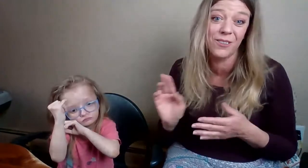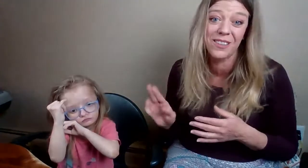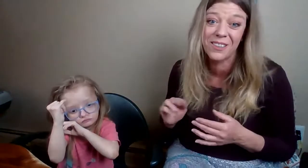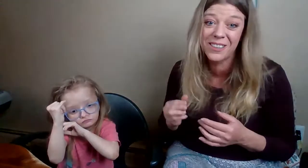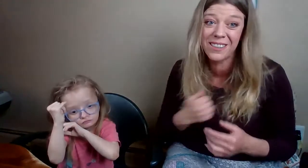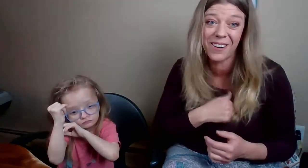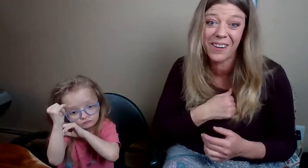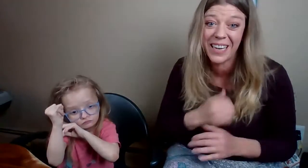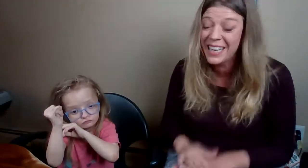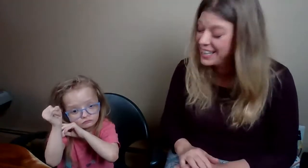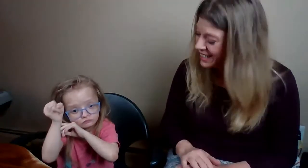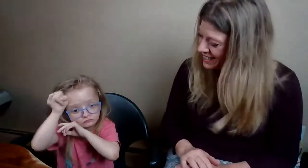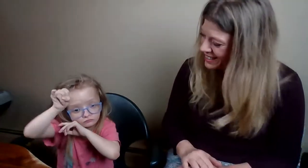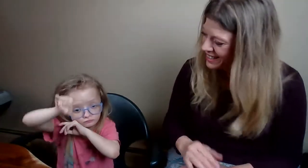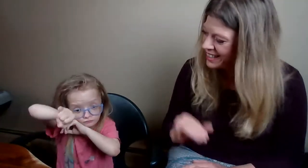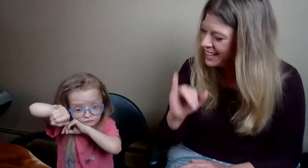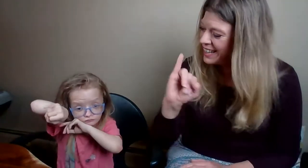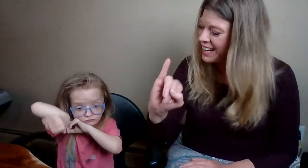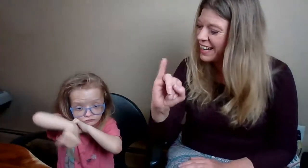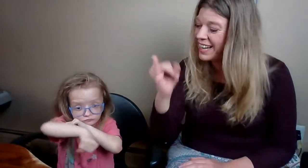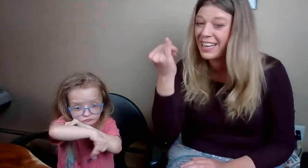her. Sorry. I. And